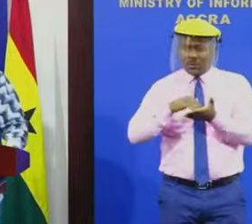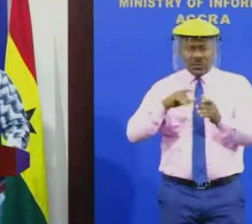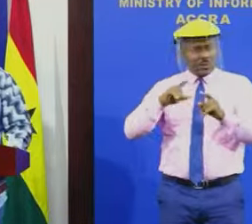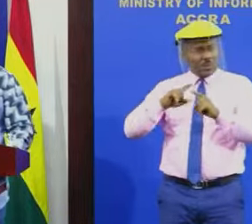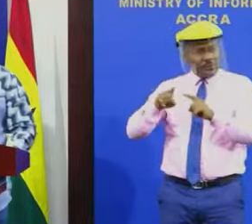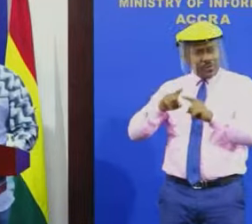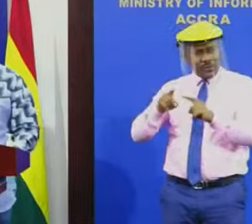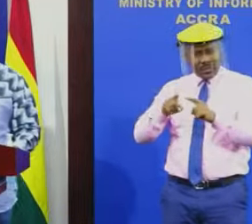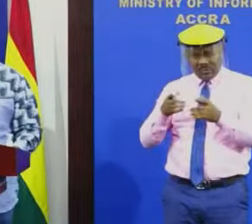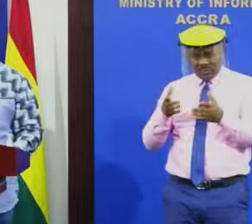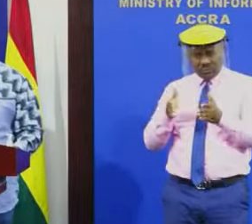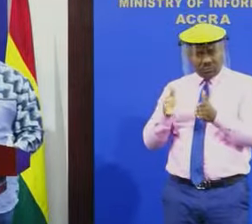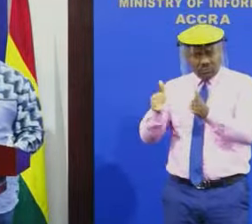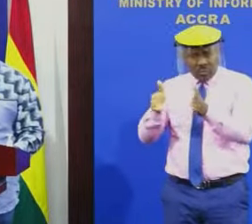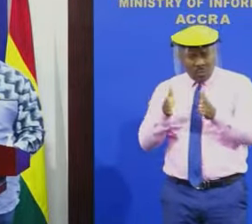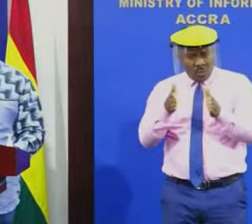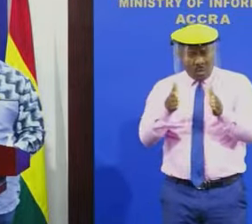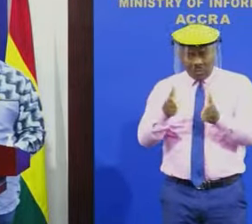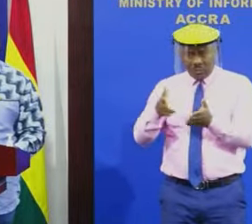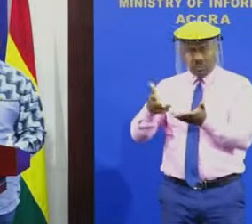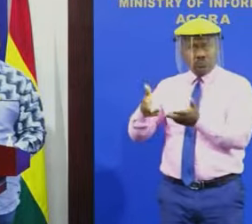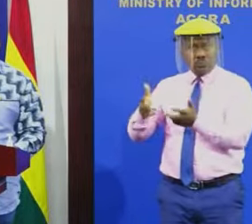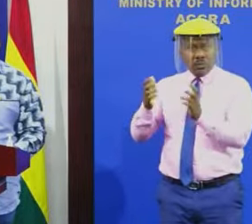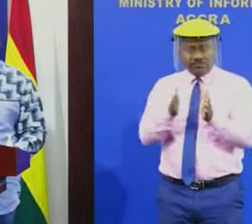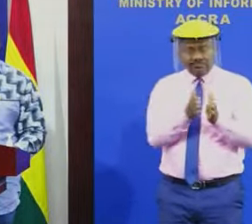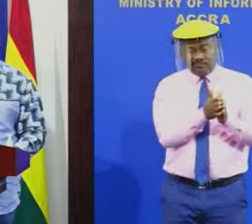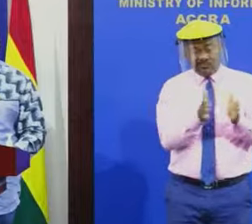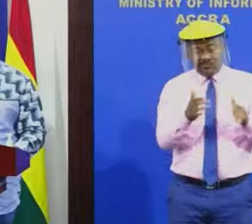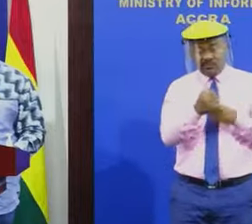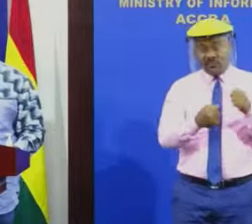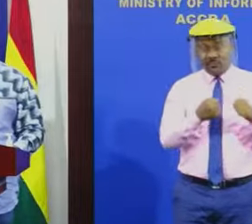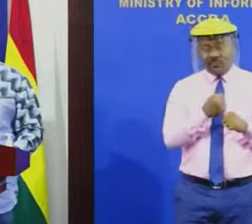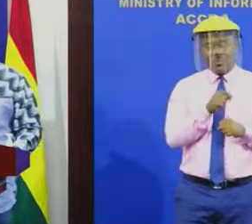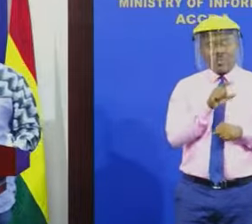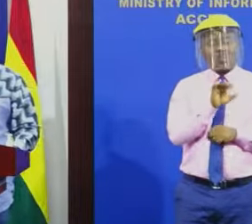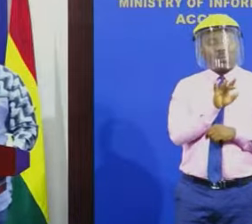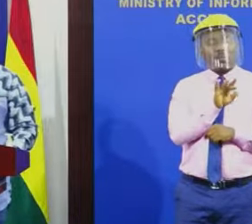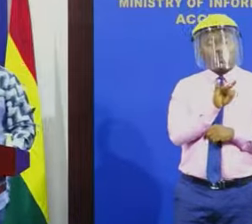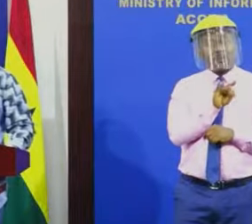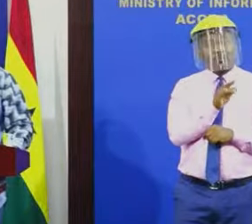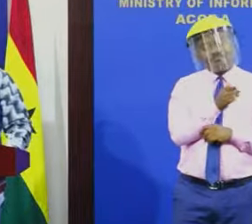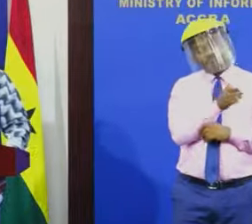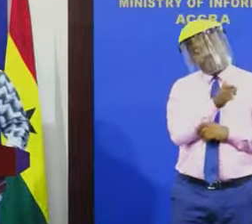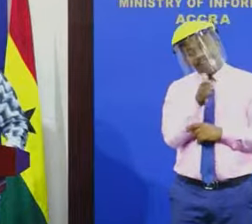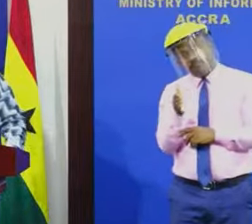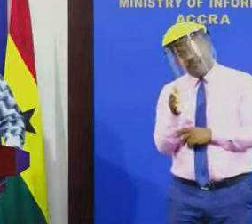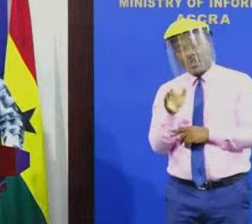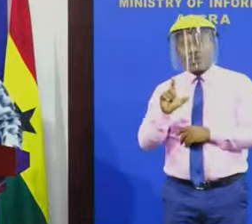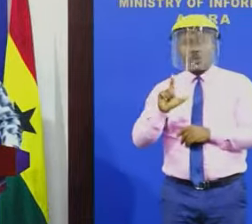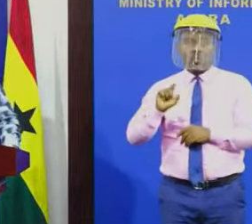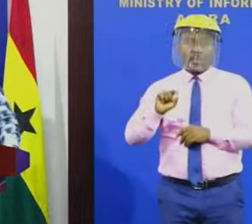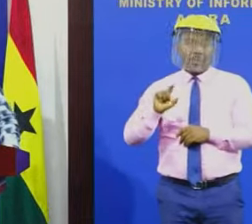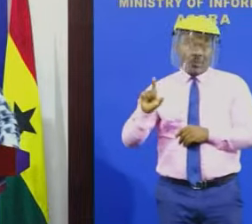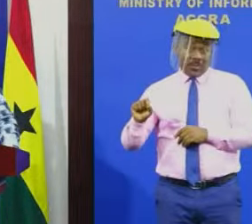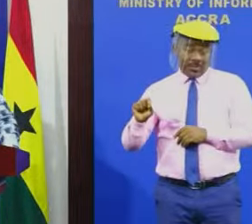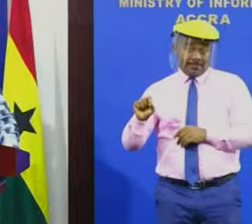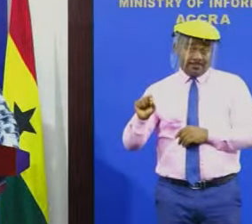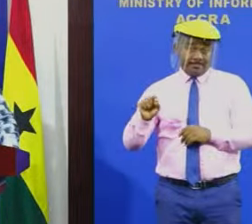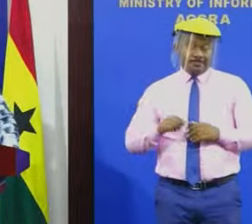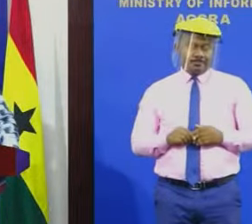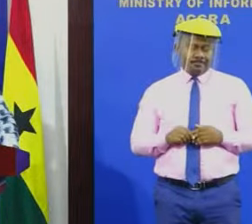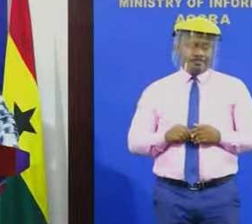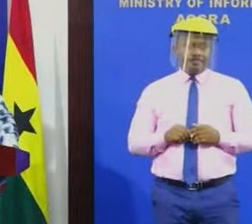routes on the Volta Lake have been removed between the years 2018 and 2020. So for